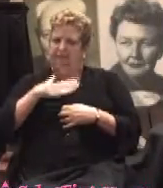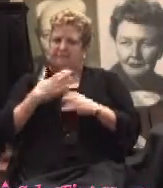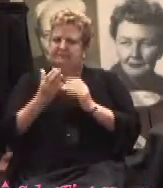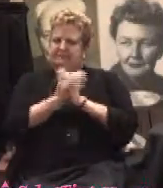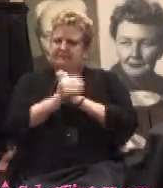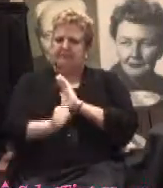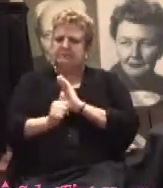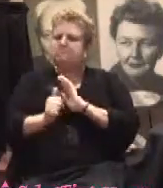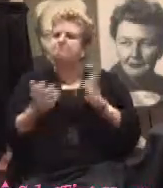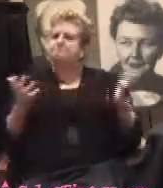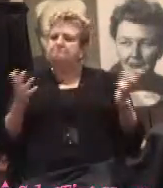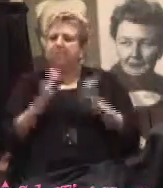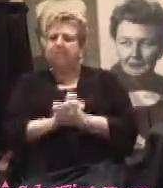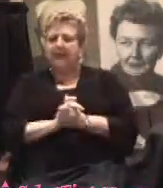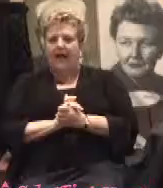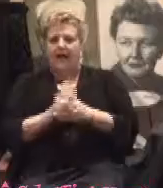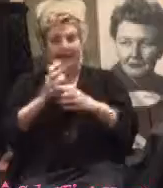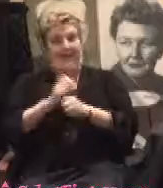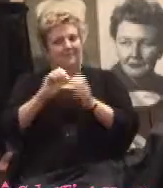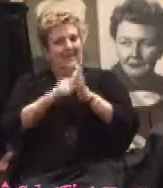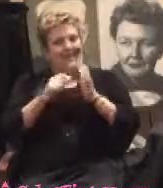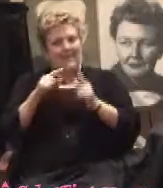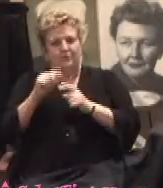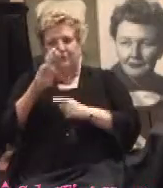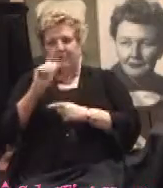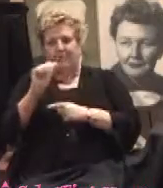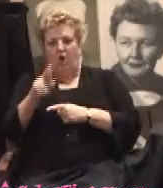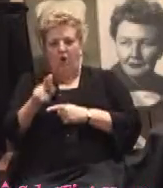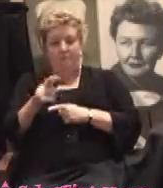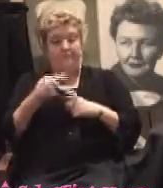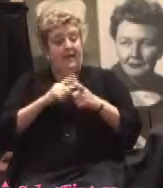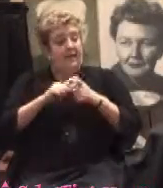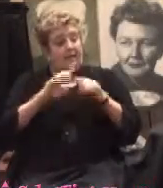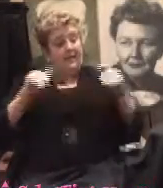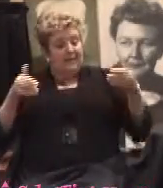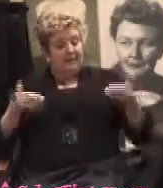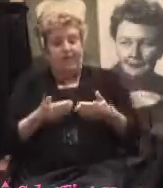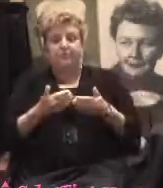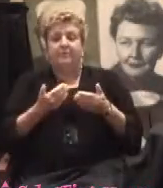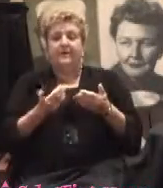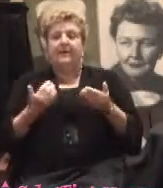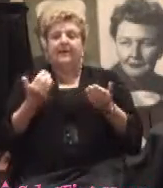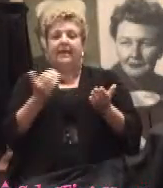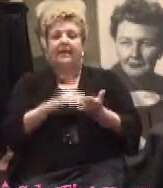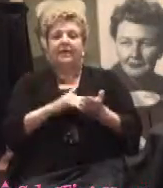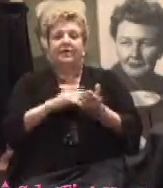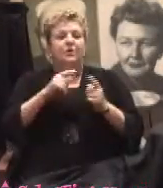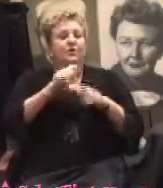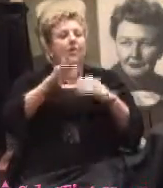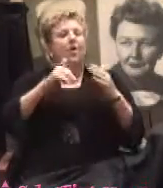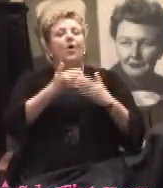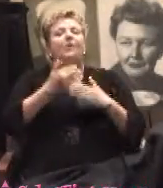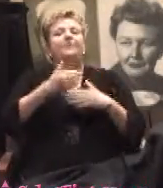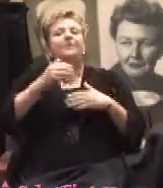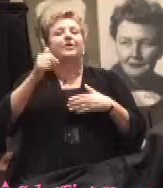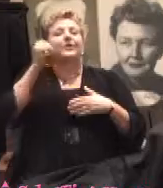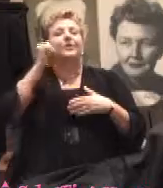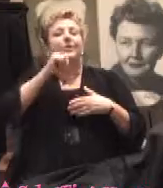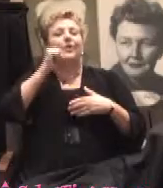I got the keys to the bar. And then he reintroduced me to all the 18-year-old waitresses. And I thought, keys to